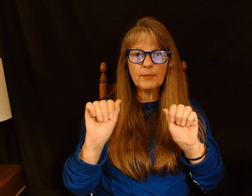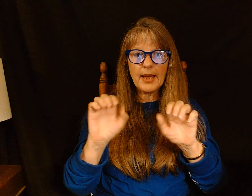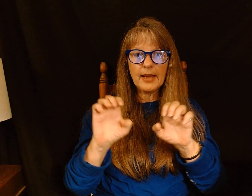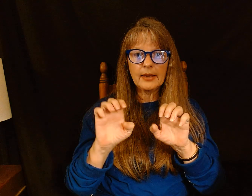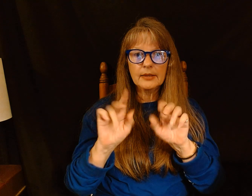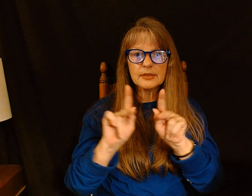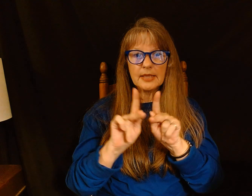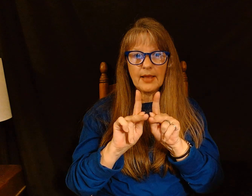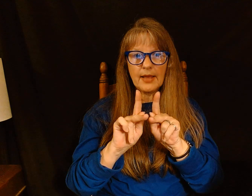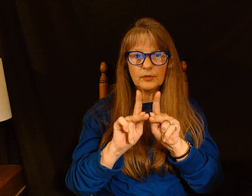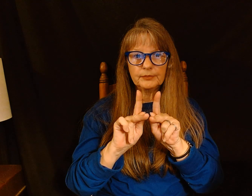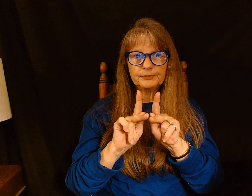back together.